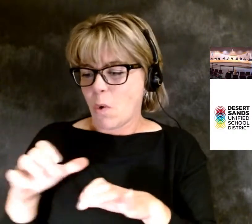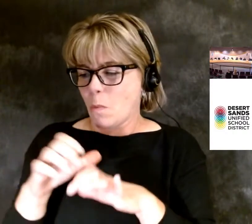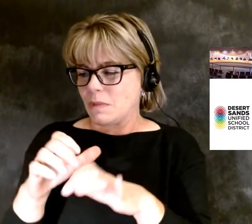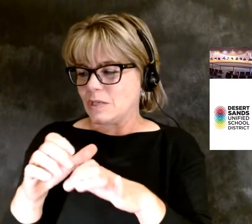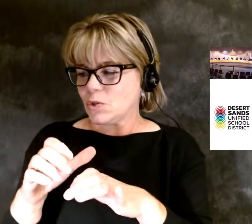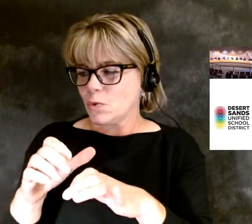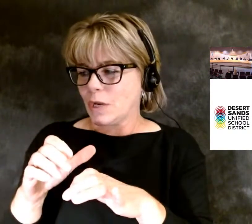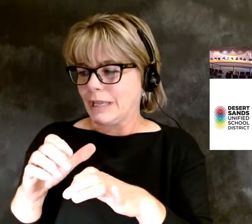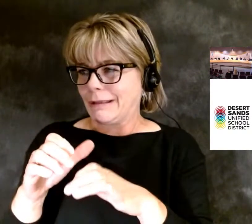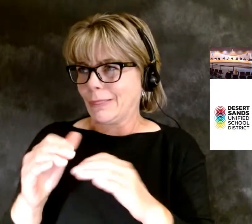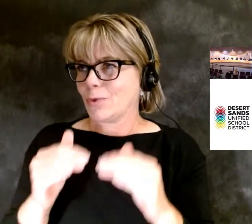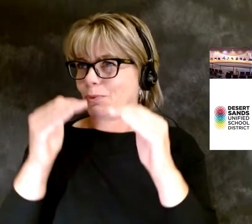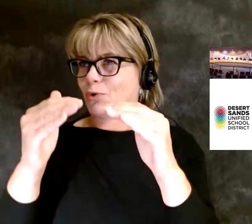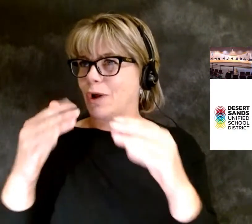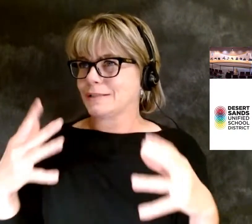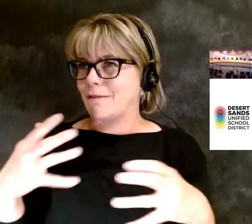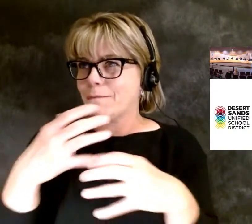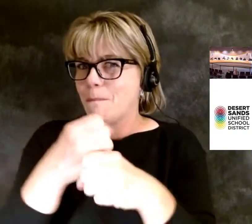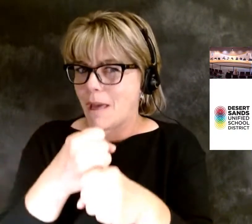progressive bundling.